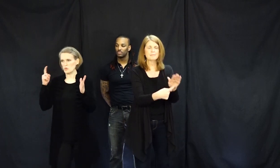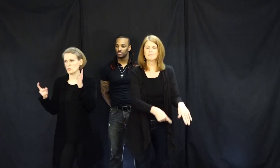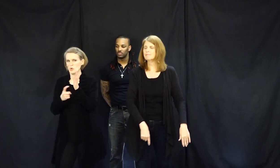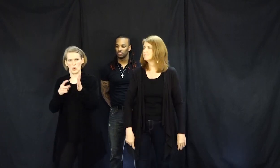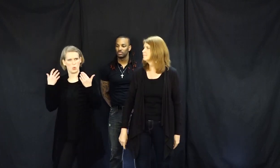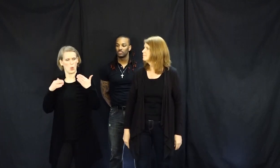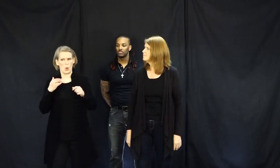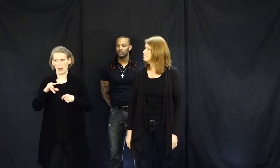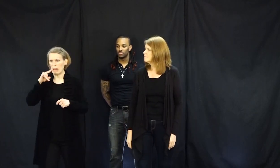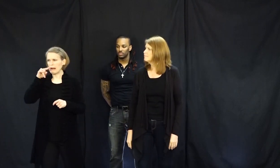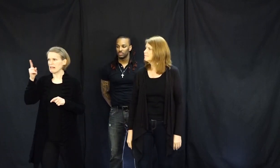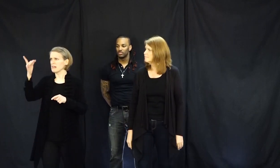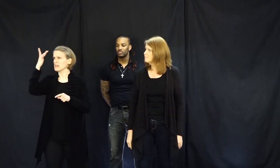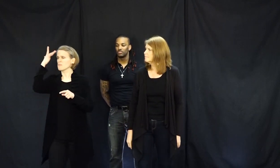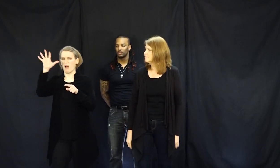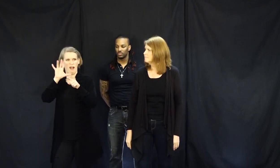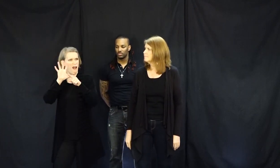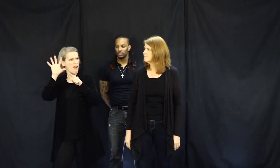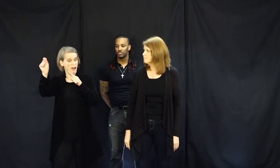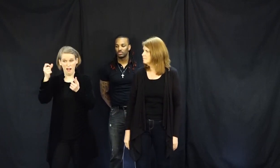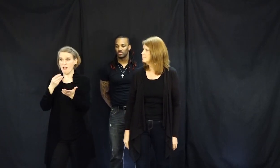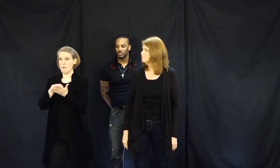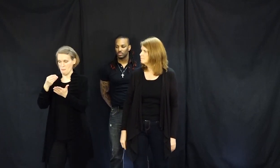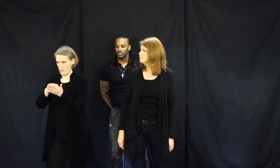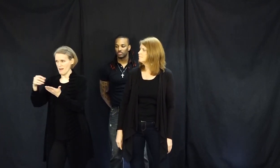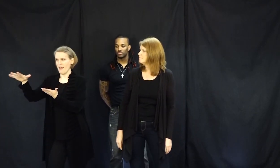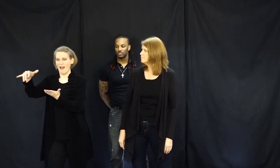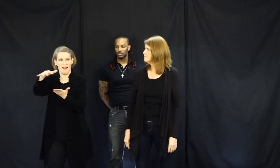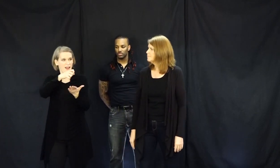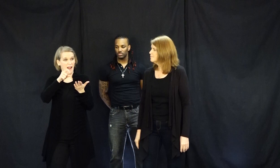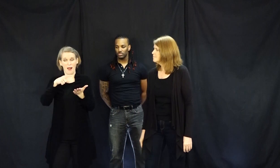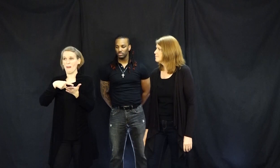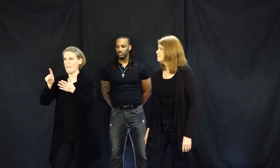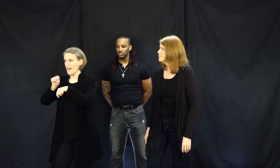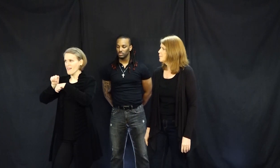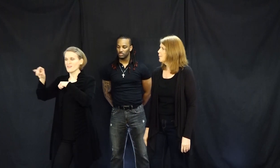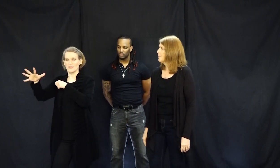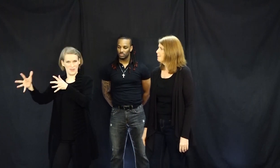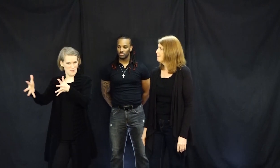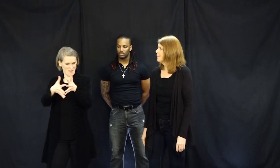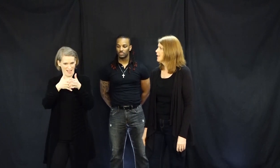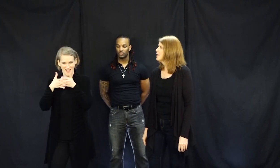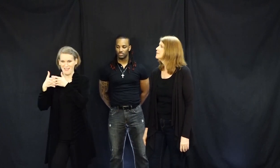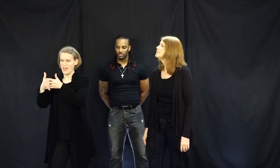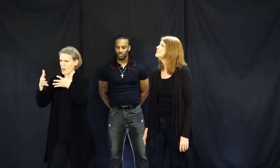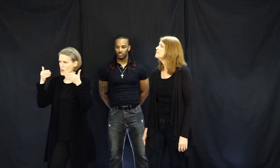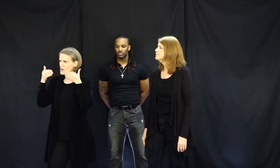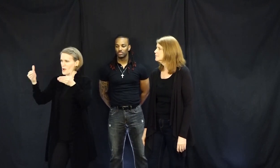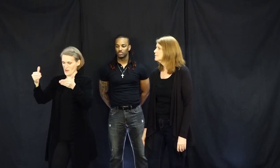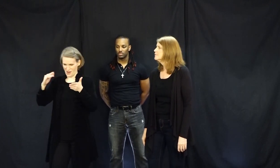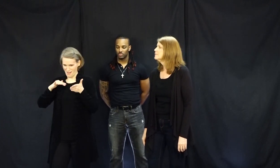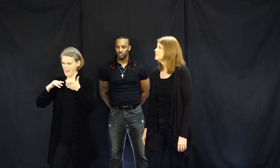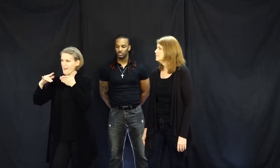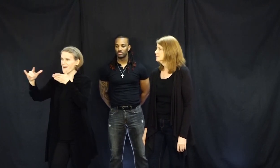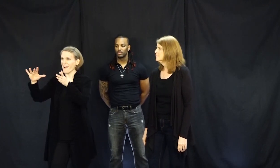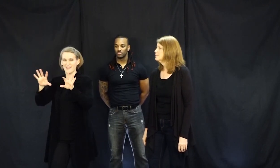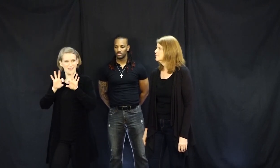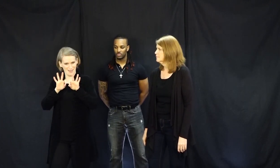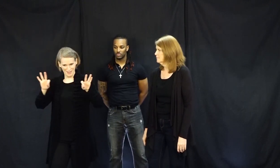they said this kid is insane, man. Took up a collection just to send him to the mainland. Get your education, don't